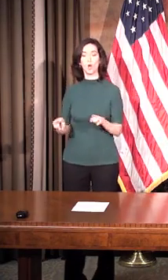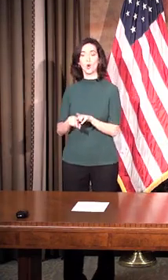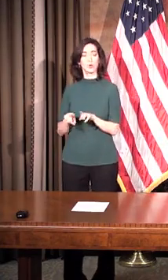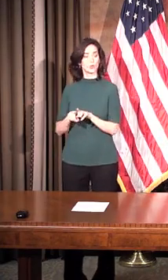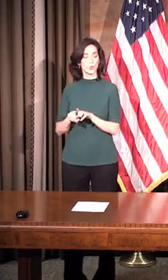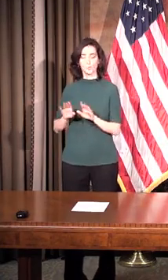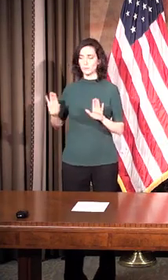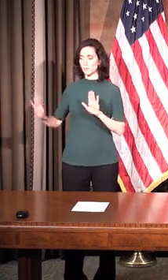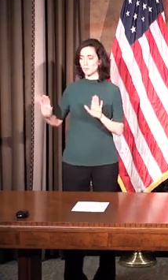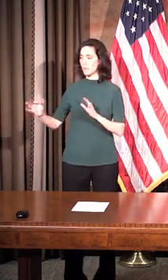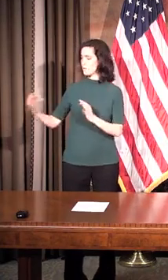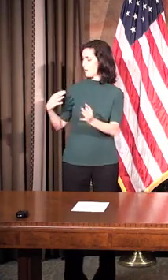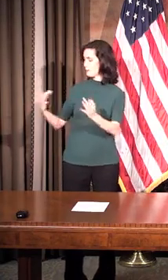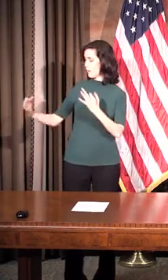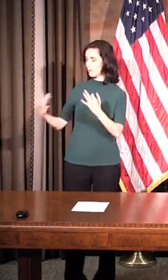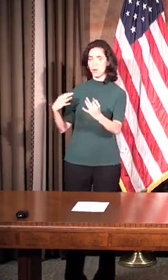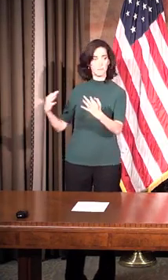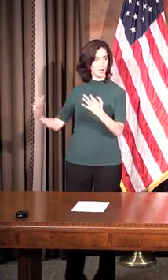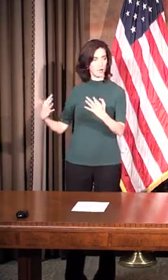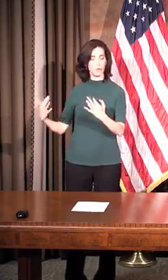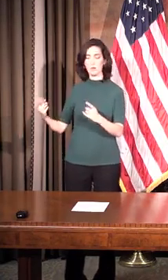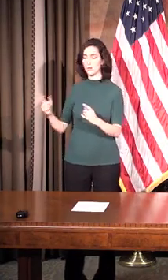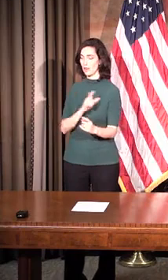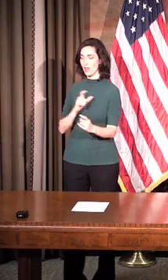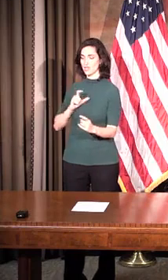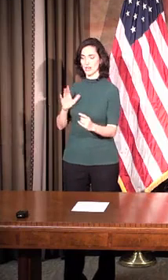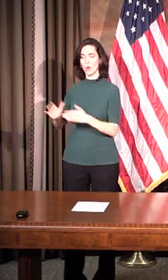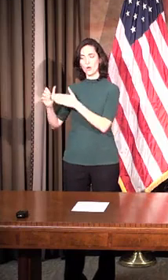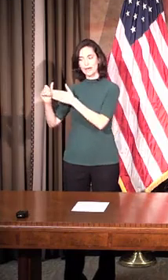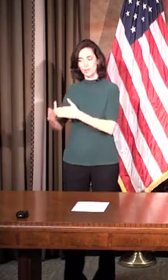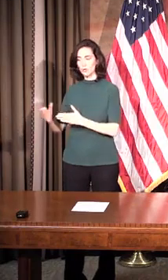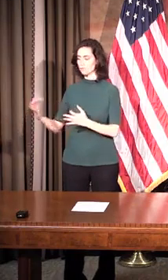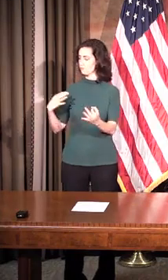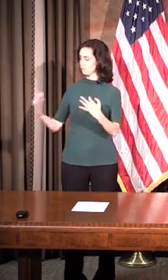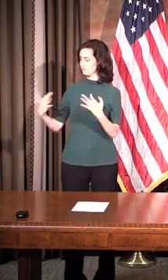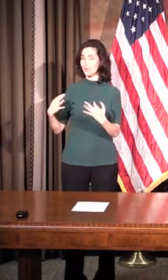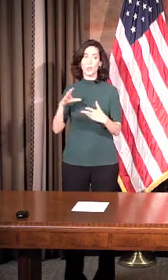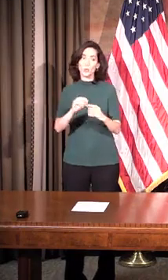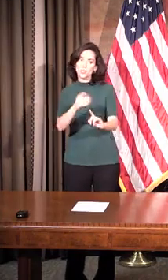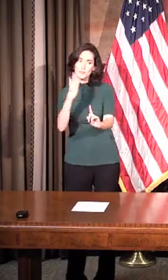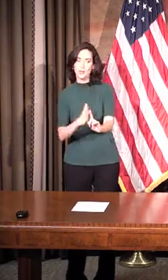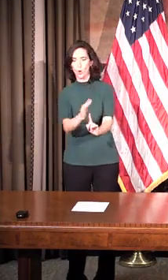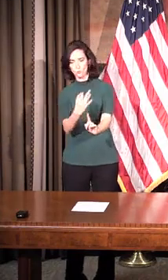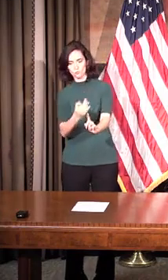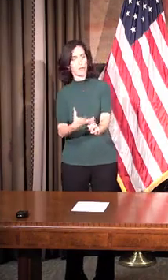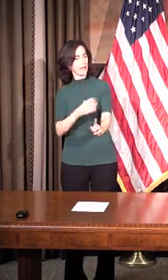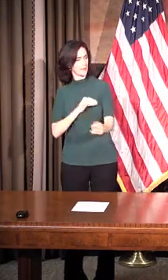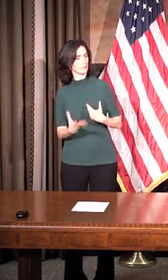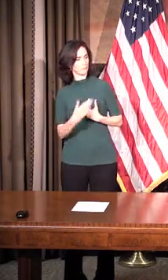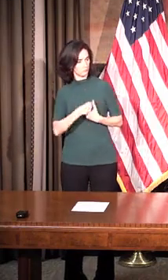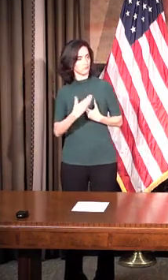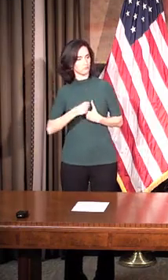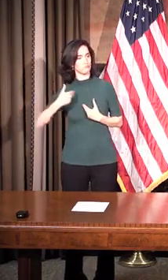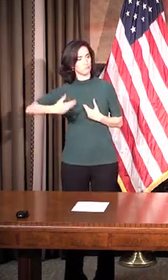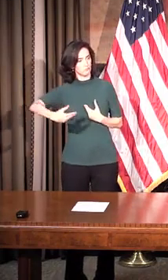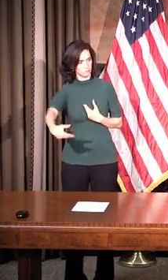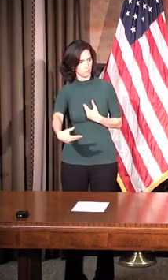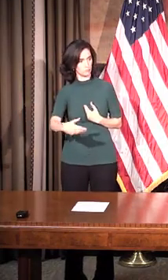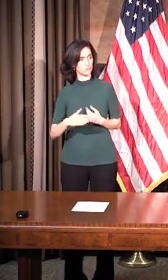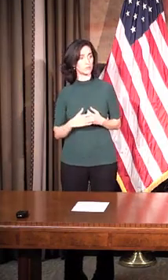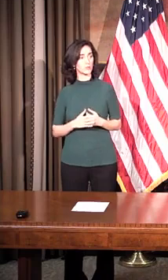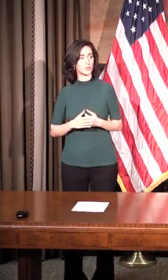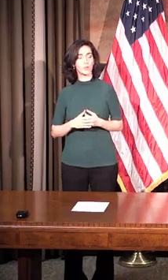considered input that's come from legislative leadership, including the Speaker. And I've done that on multiple times. And there's